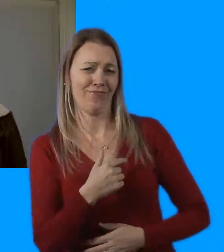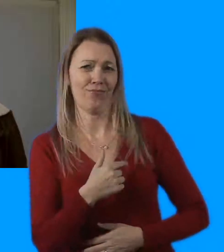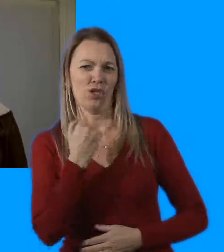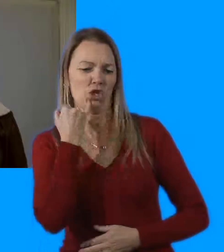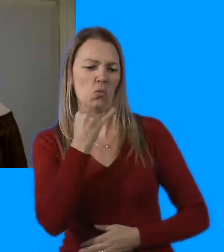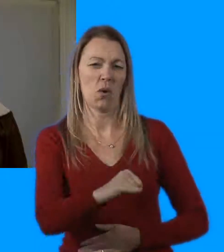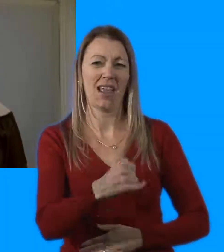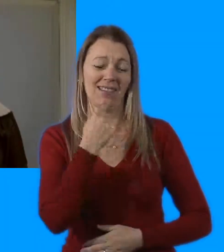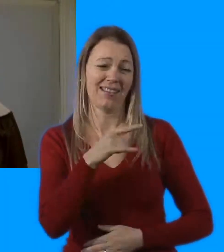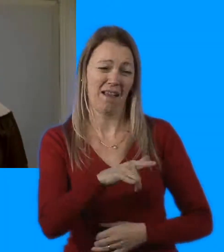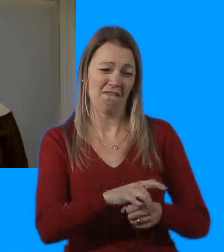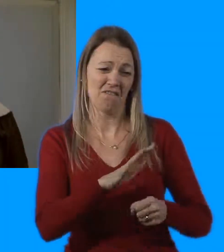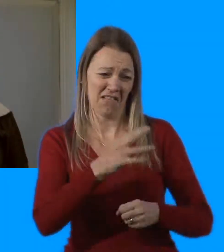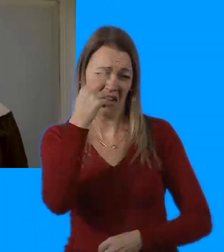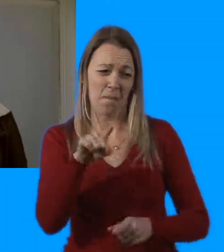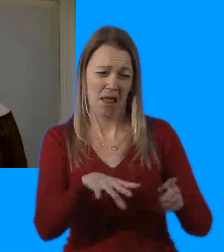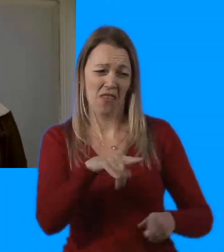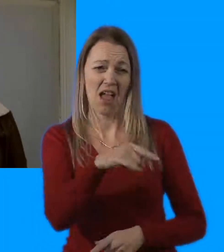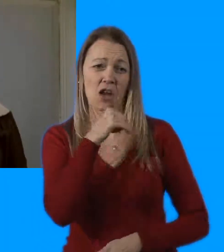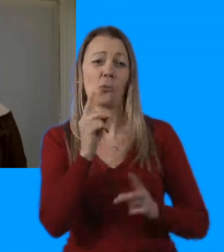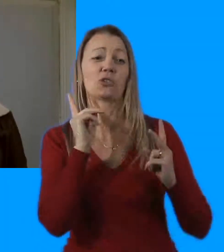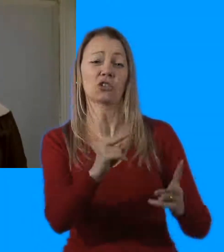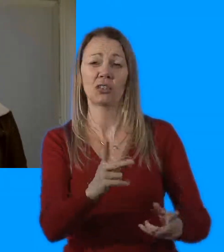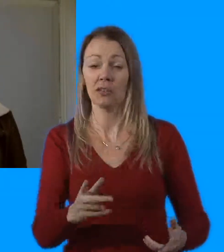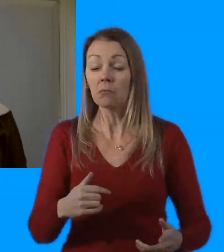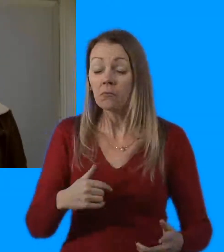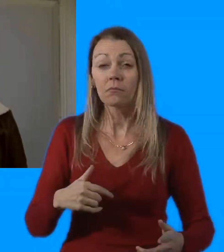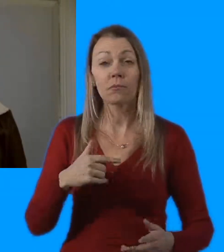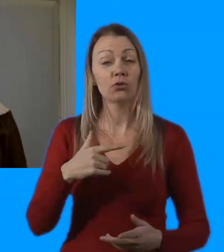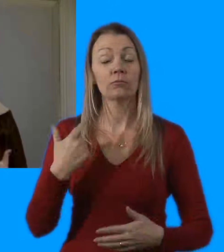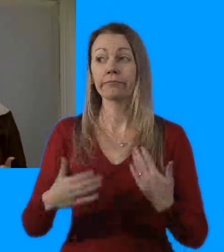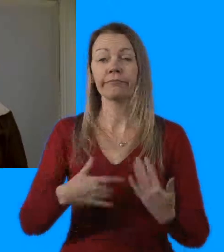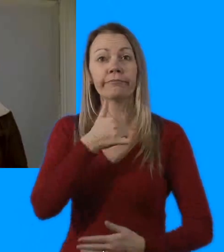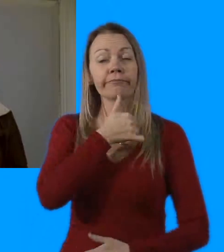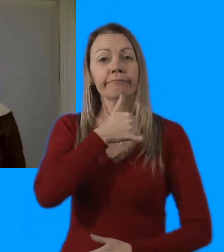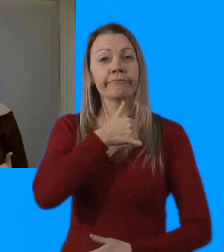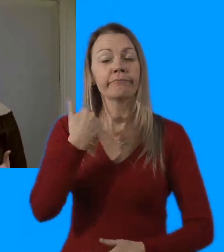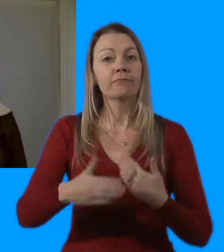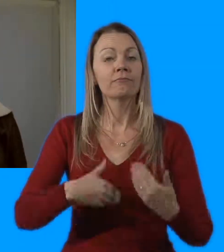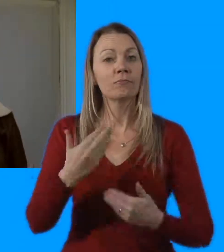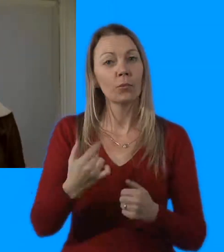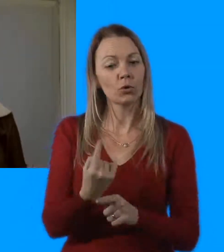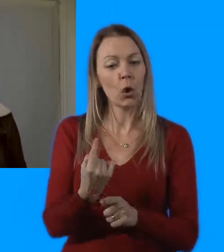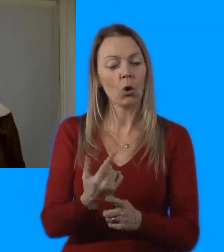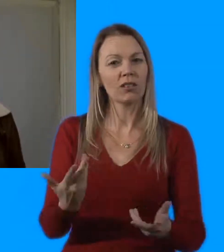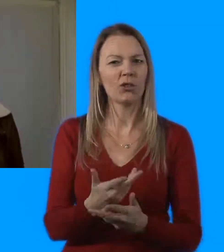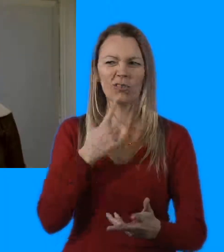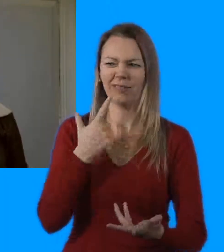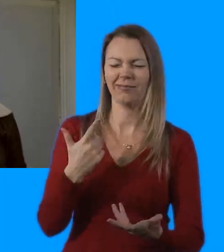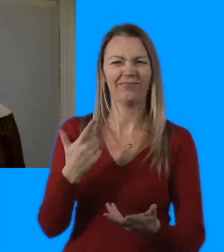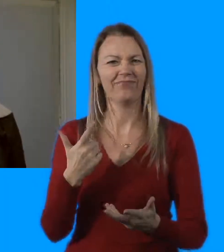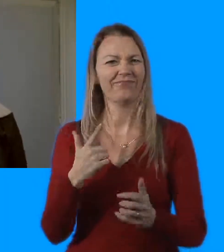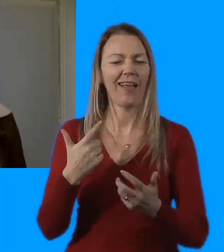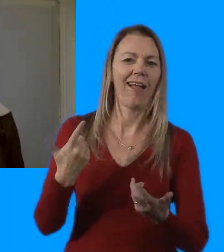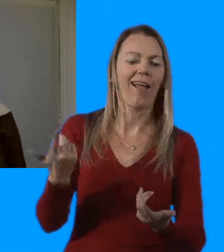laugh with him, and he swore at me and he says, "Aye, with a fucking name like that you're not." And then I just went along, but we were talking about this today, and it